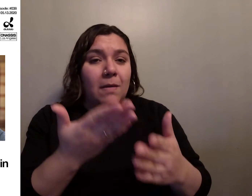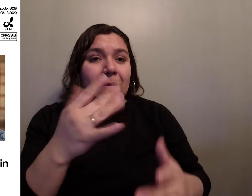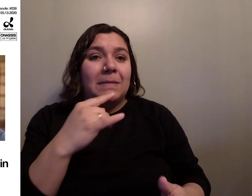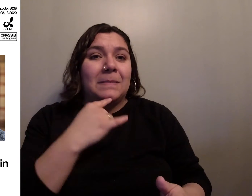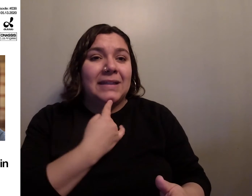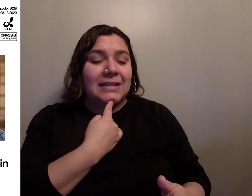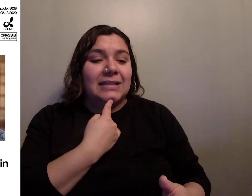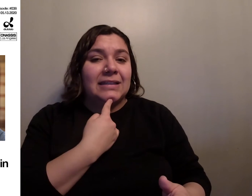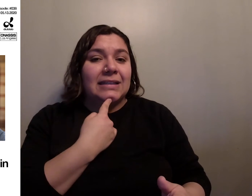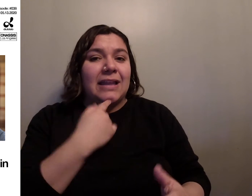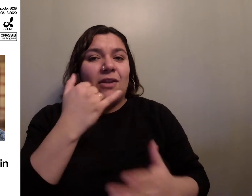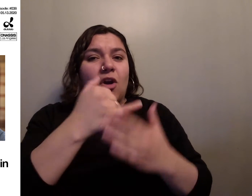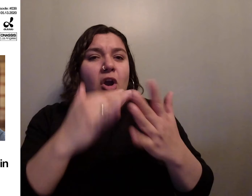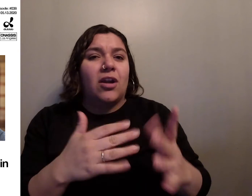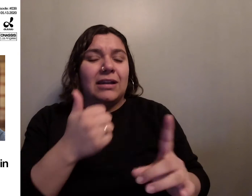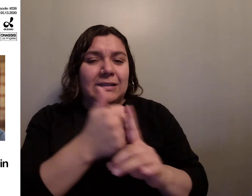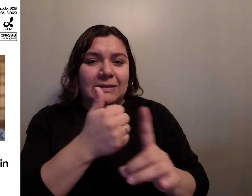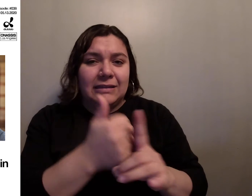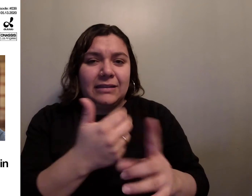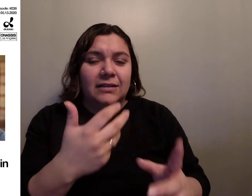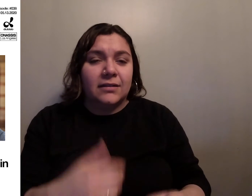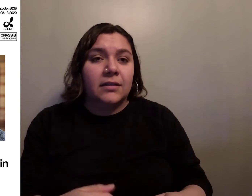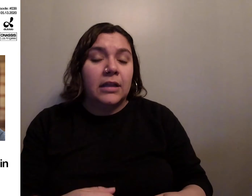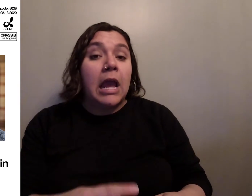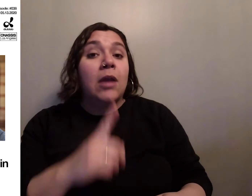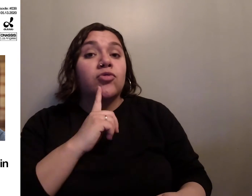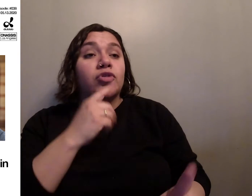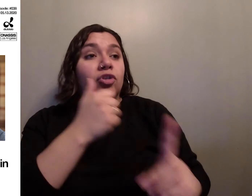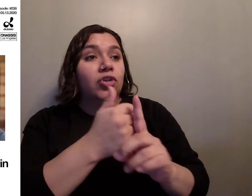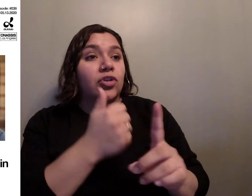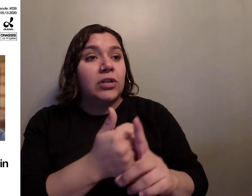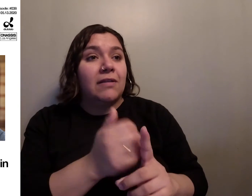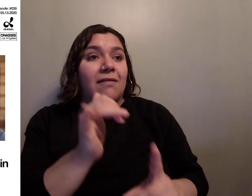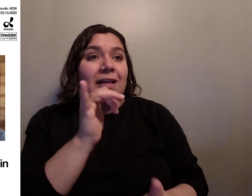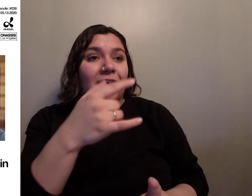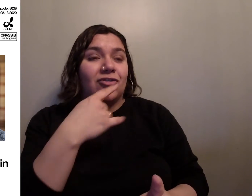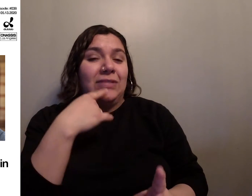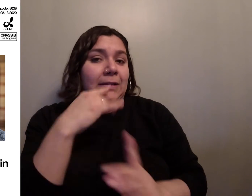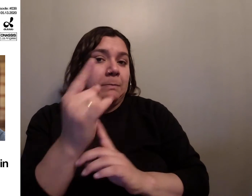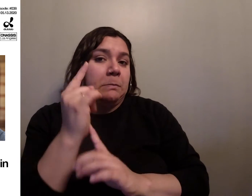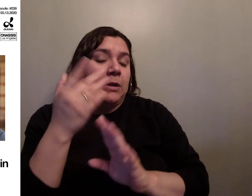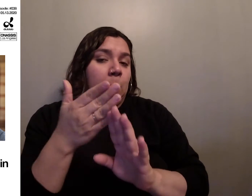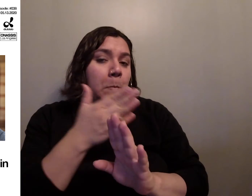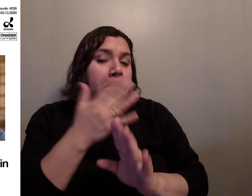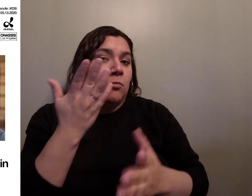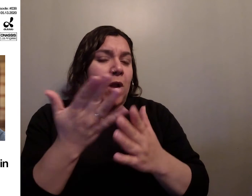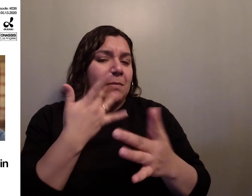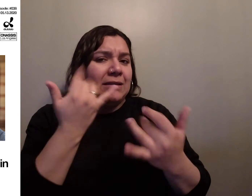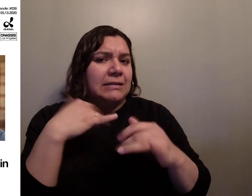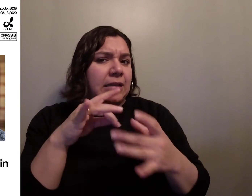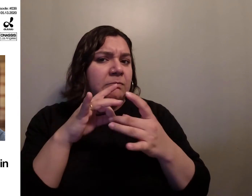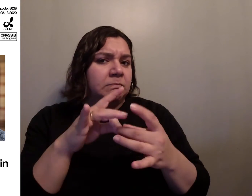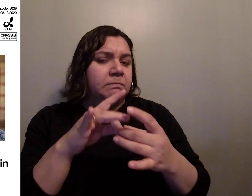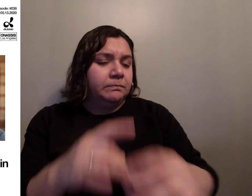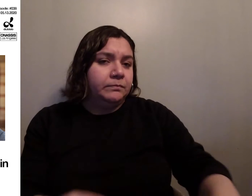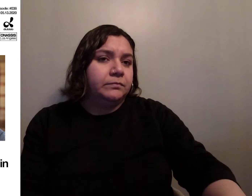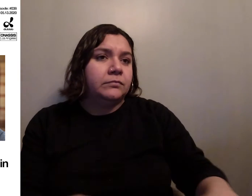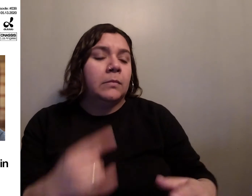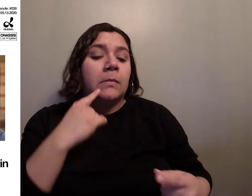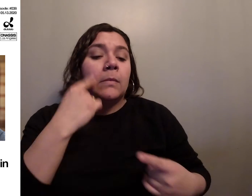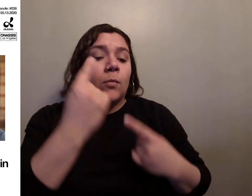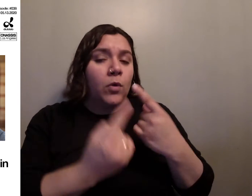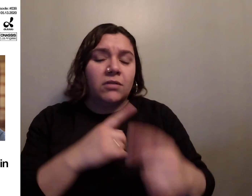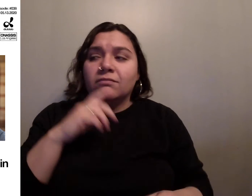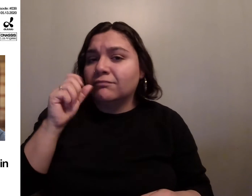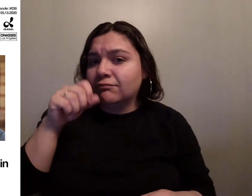also, knowing you must so much miss the artists. And I imagine you're very much, as you said a minute ago,